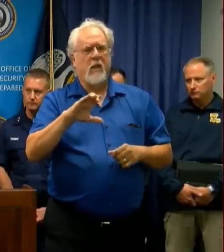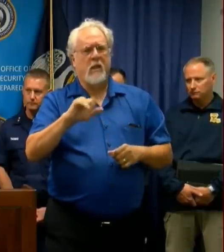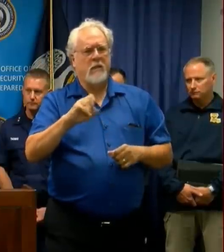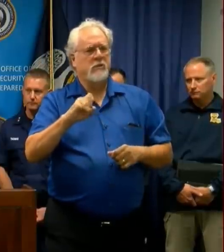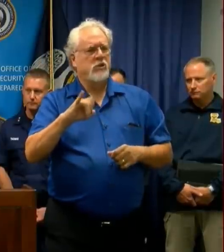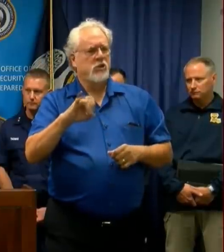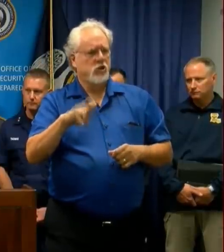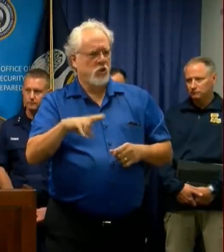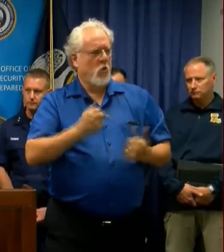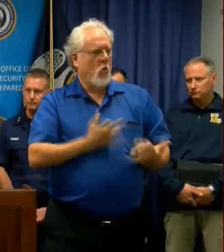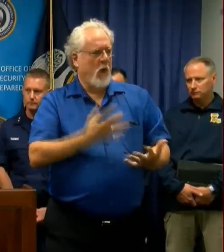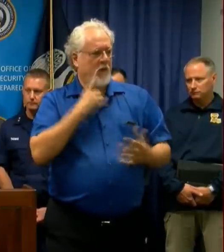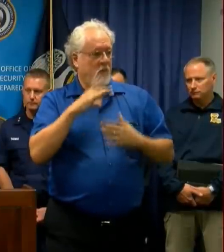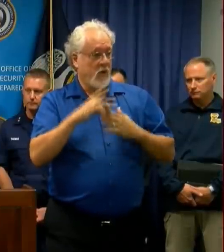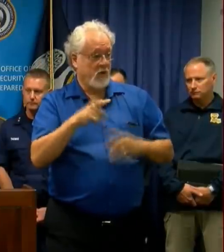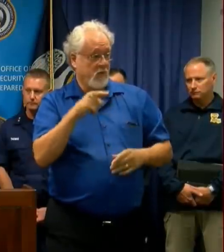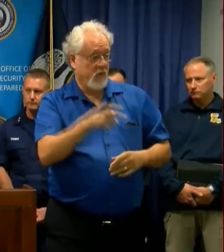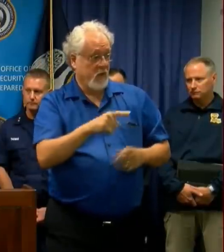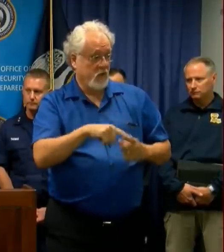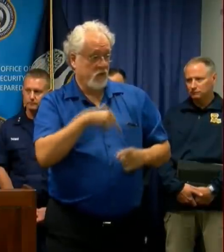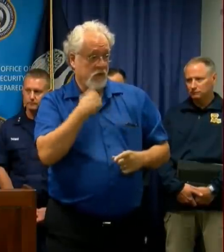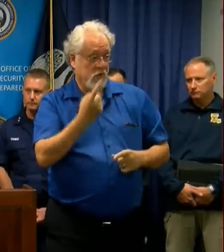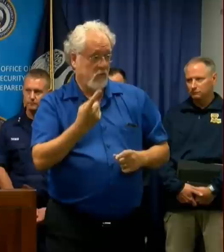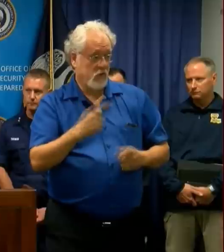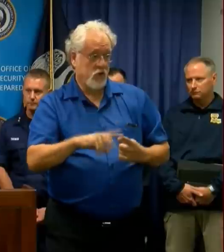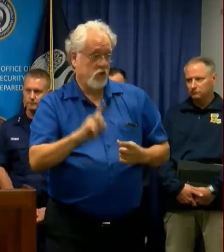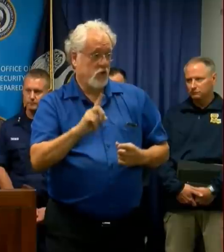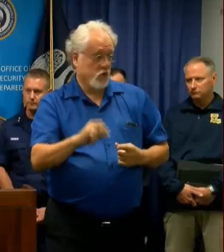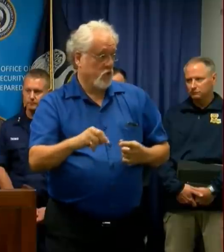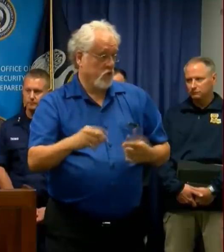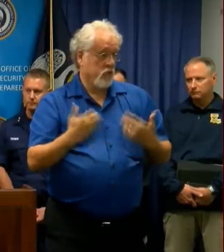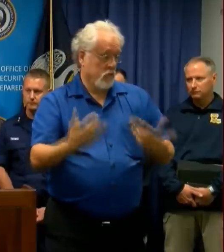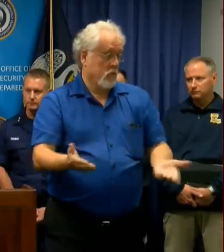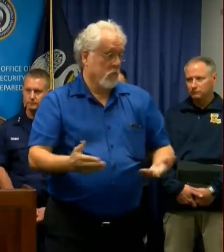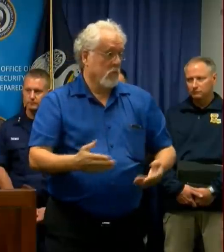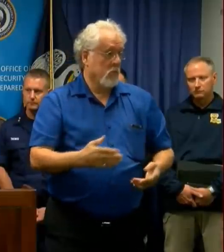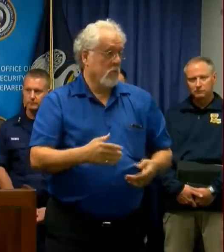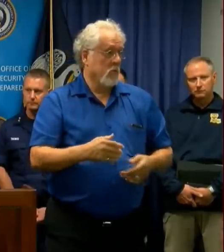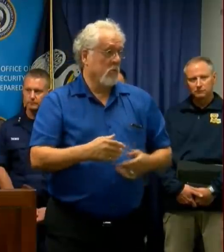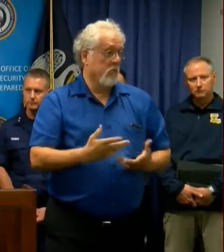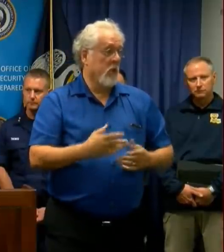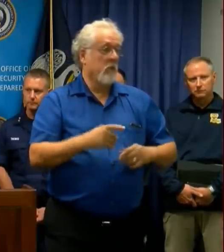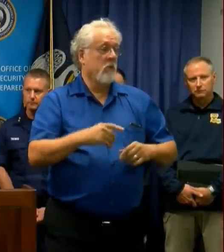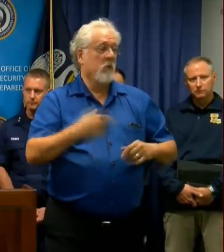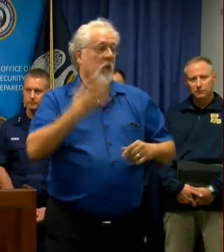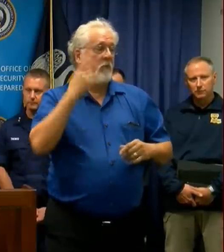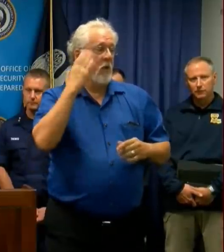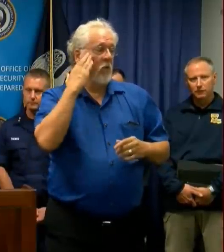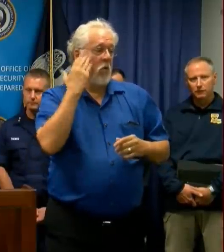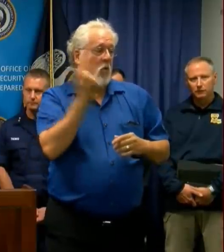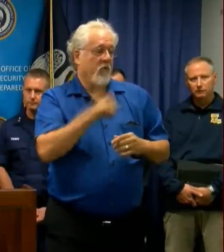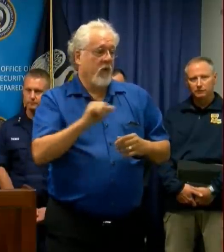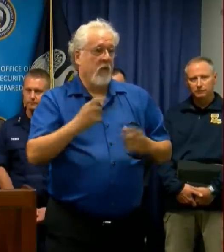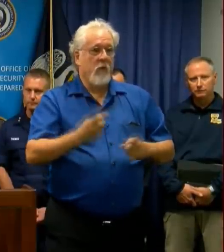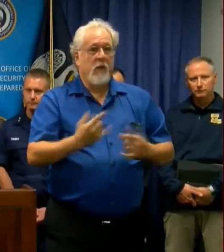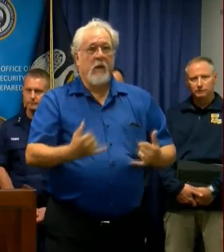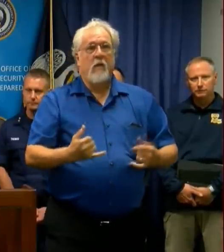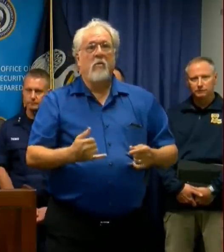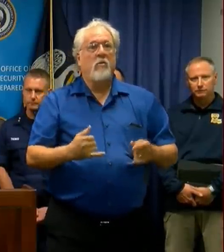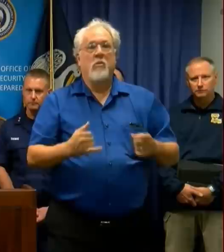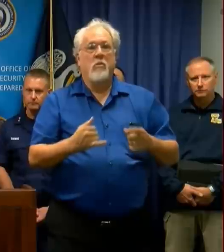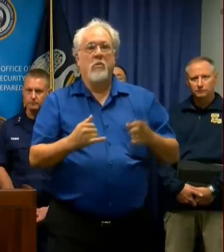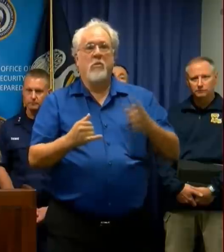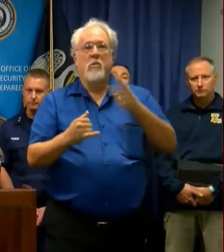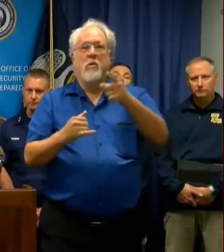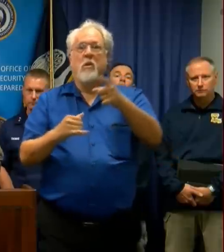for the leadership in that area to tell them to move forward and start doing evacuations, but I'm not aware of any of at this point. Have